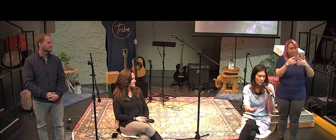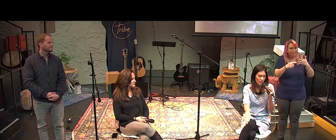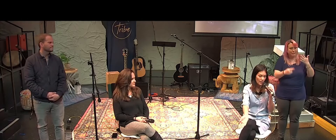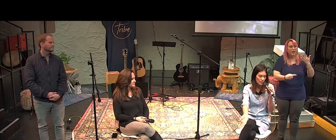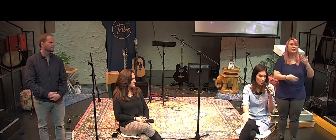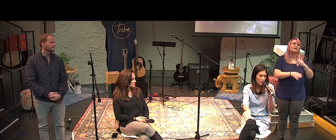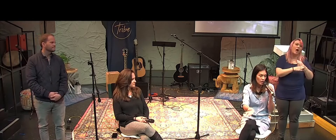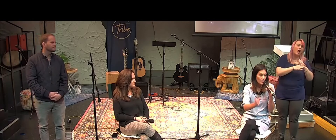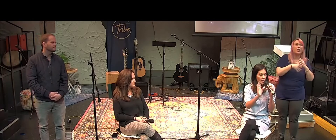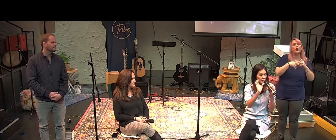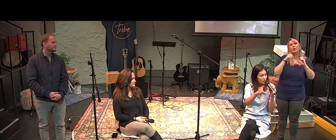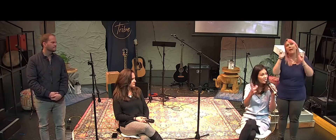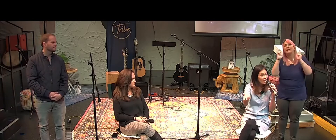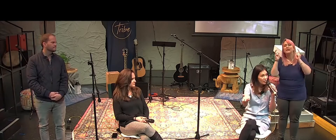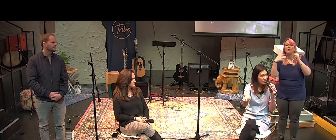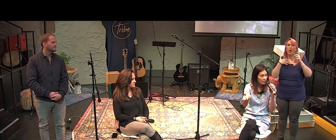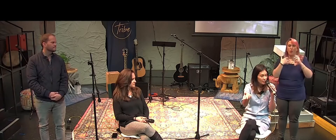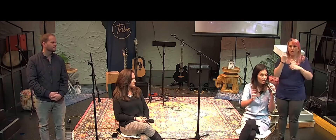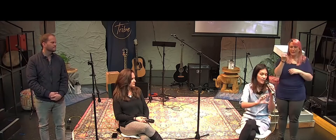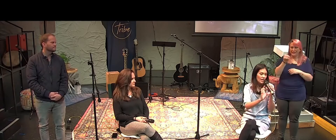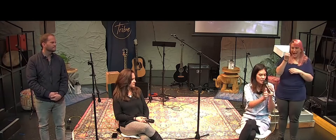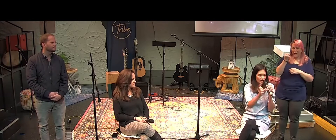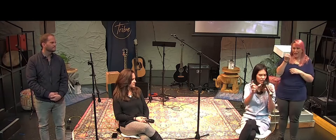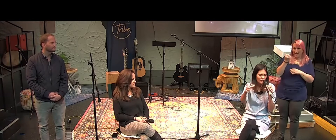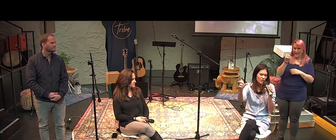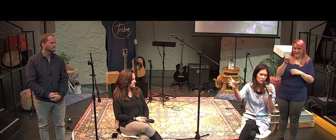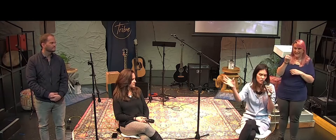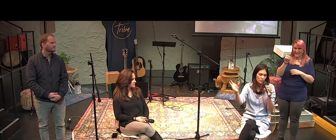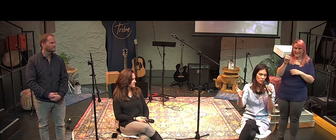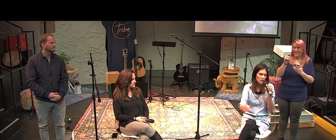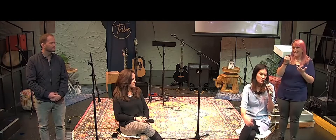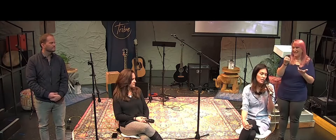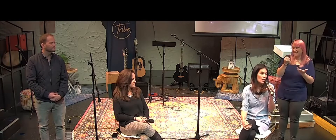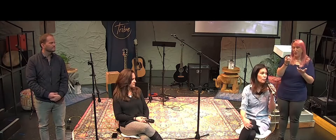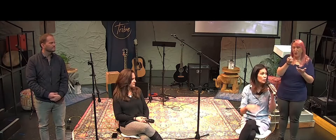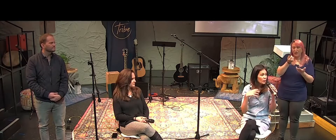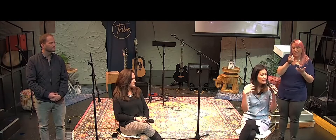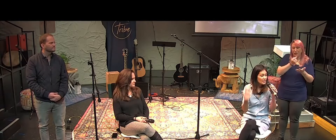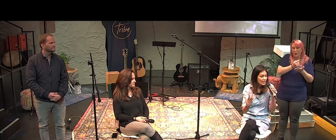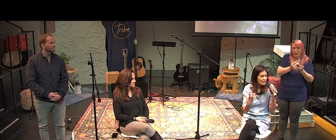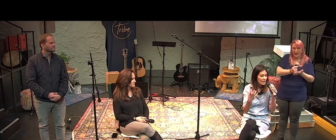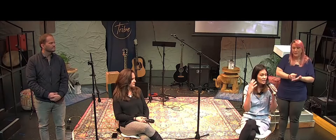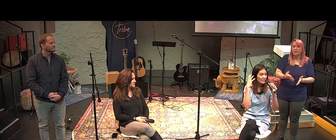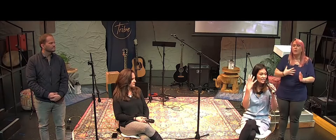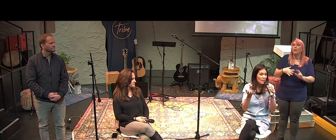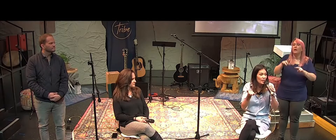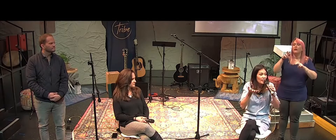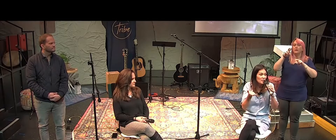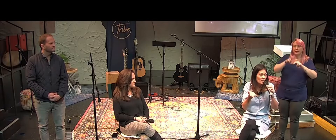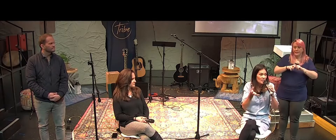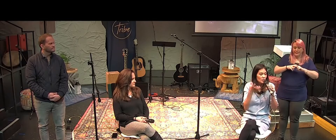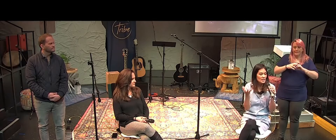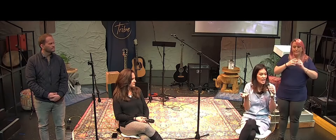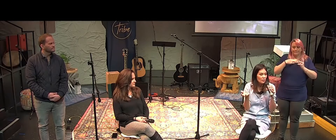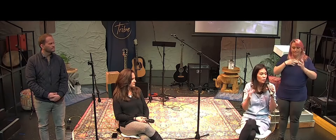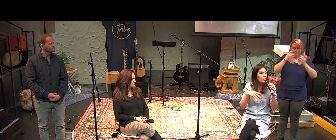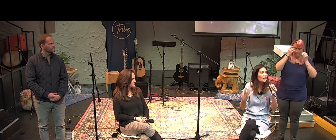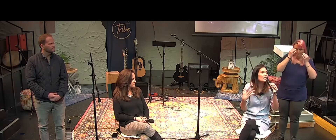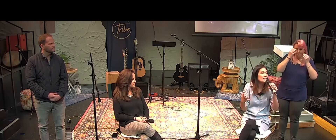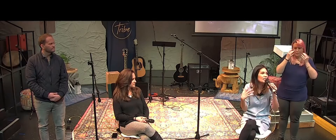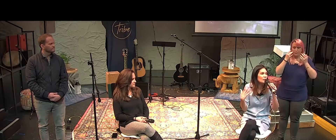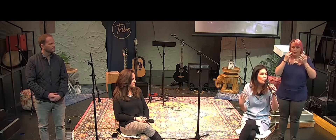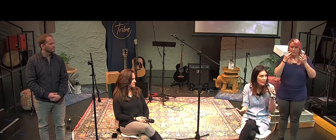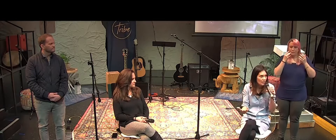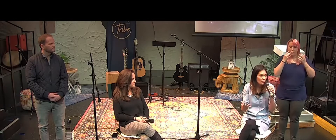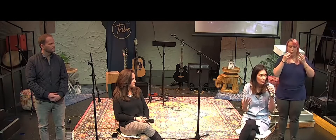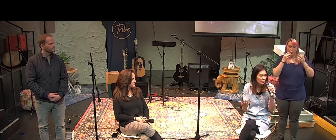soccer, they play basketball, and it's on Saturdays. And it's for like, you know, just a few weeks. But we really sat down and we had the space to examine, well, what is